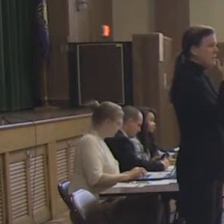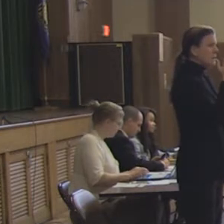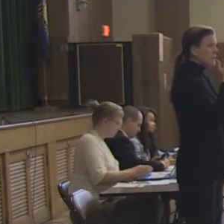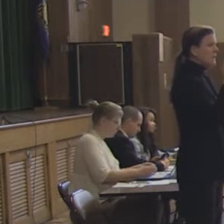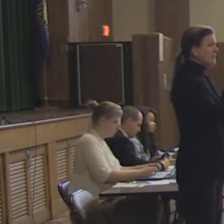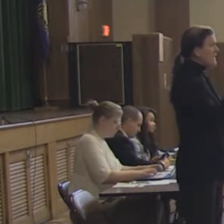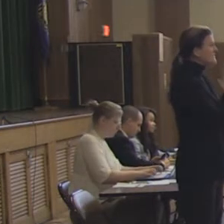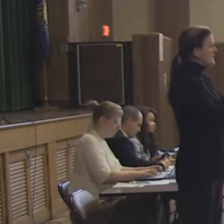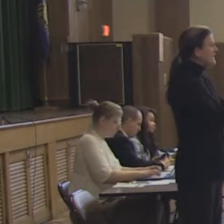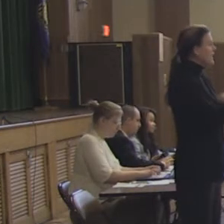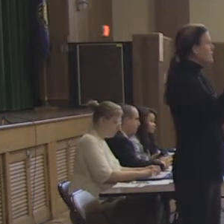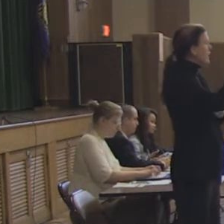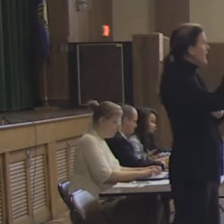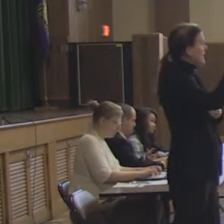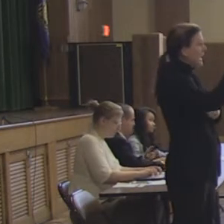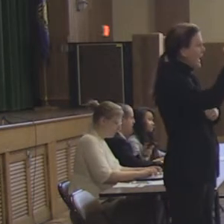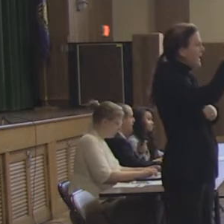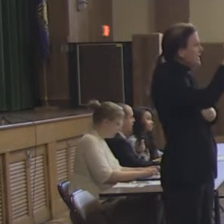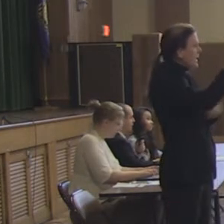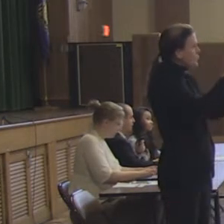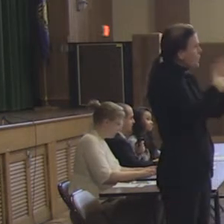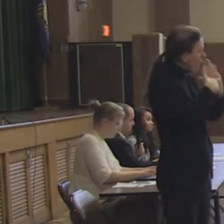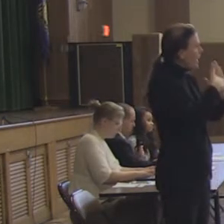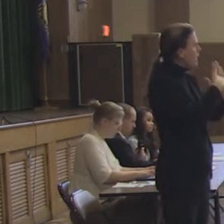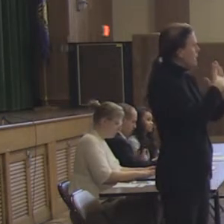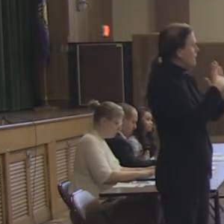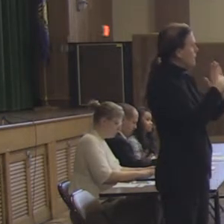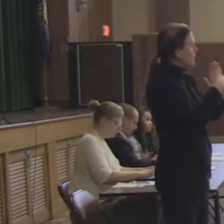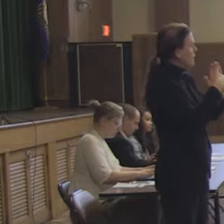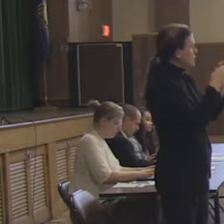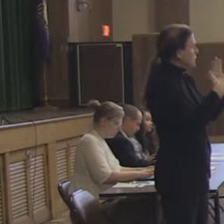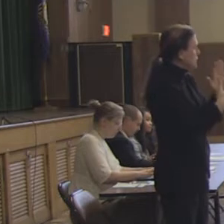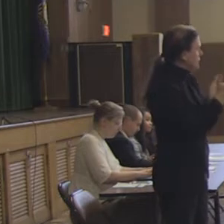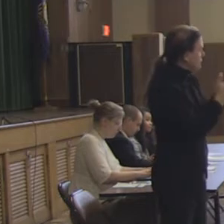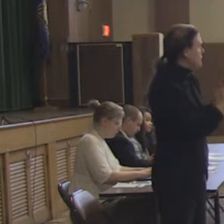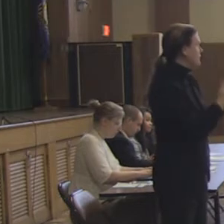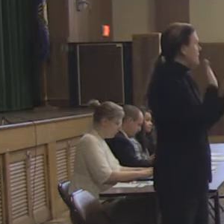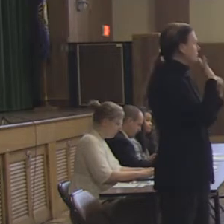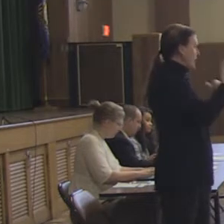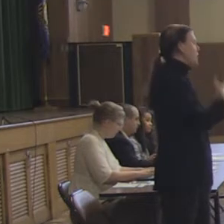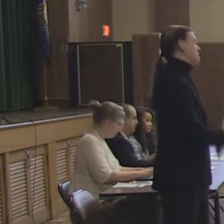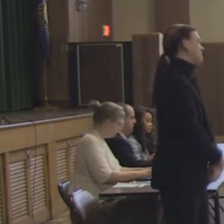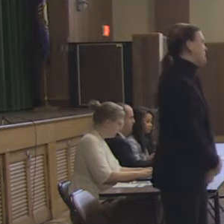Act. Thank you. Thank you very much.